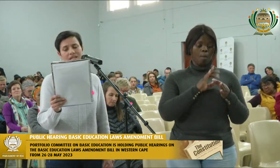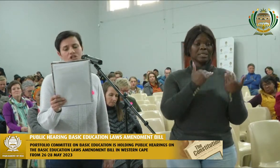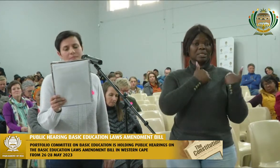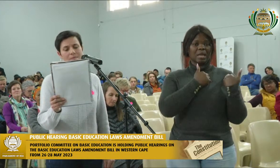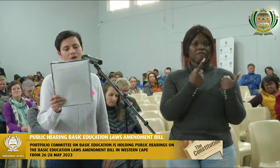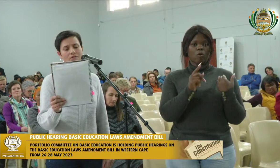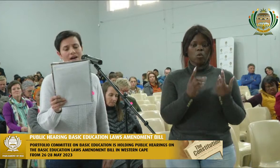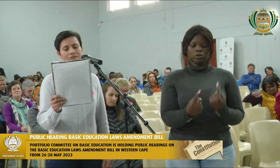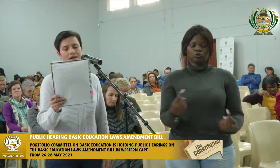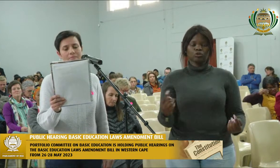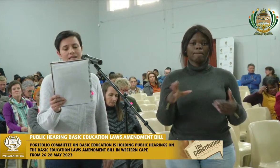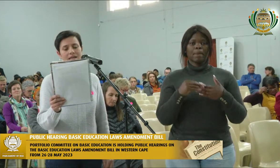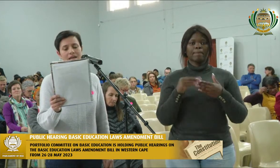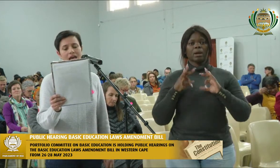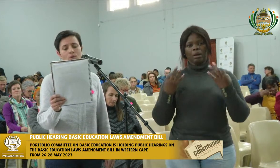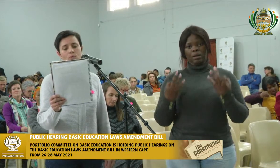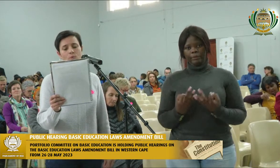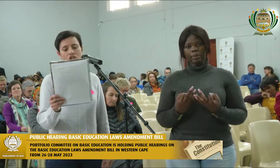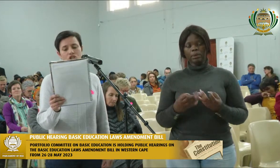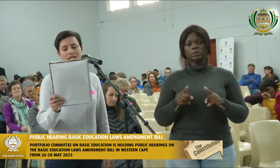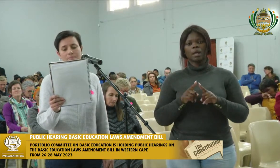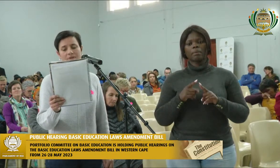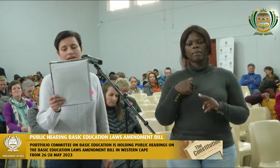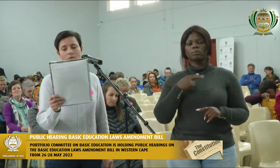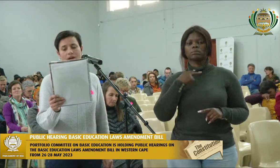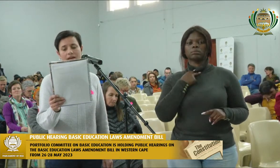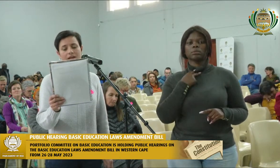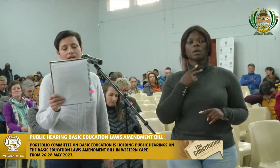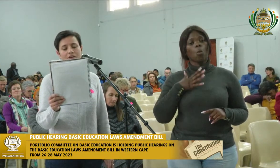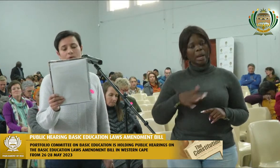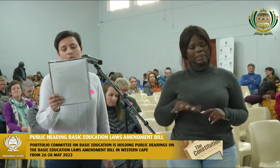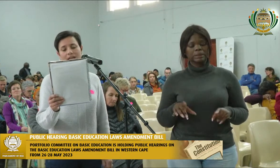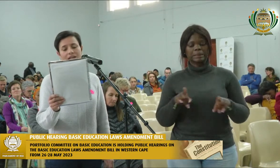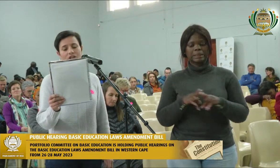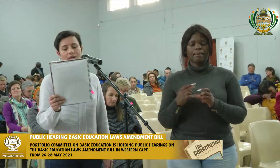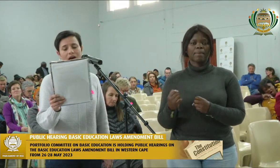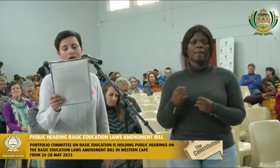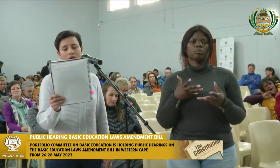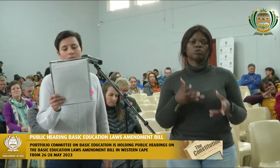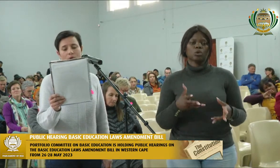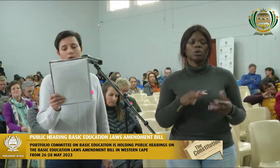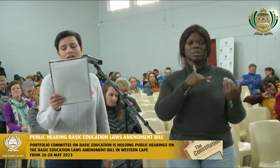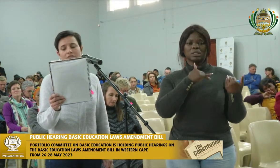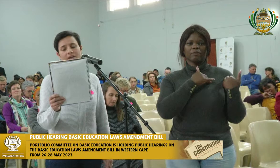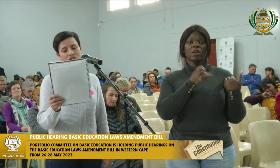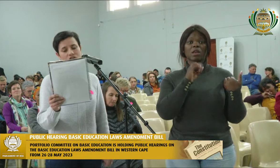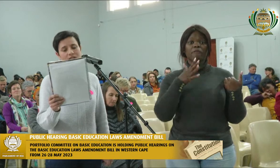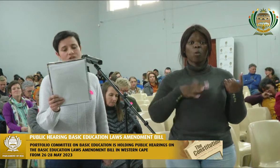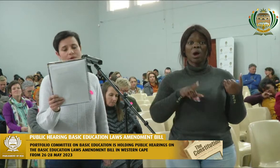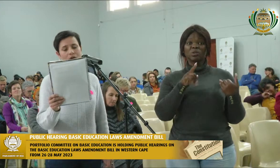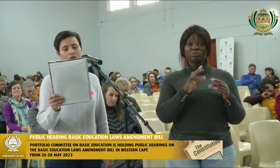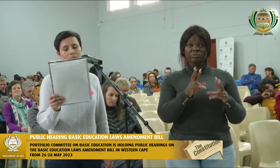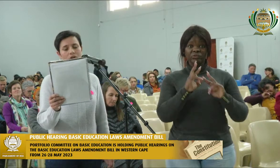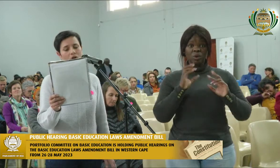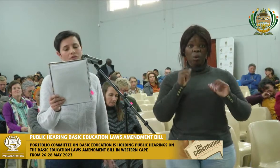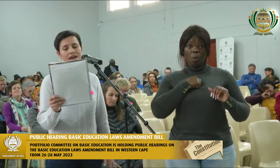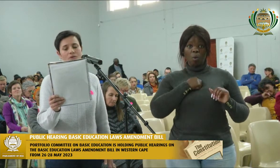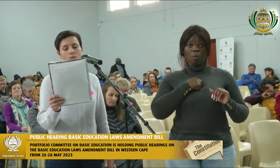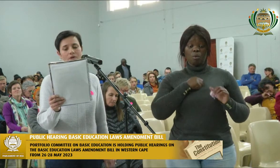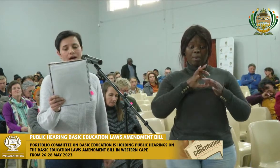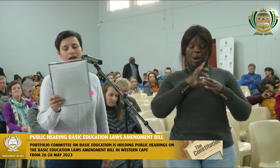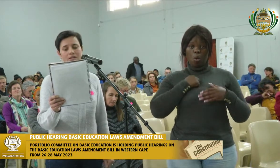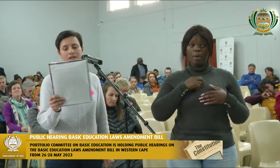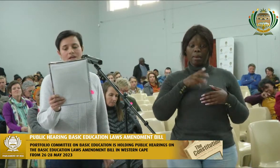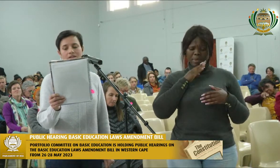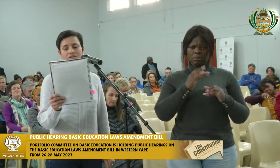place for each member of our family, and we wish to keep it that way. If we would like you in our home, we would invite you into our home, not the